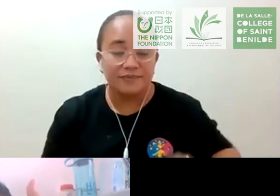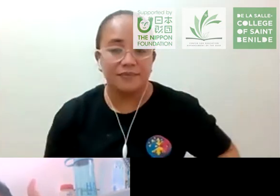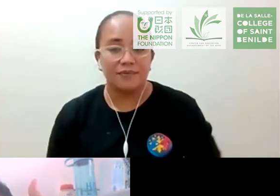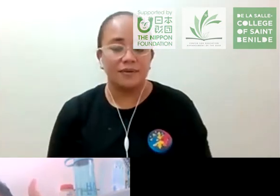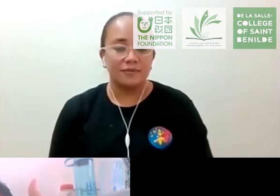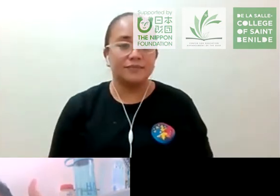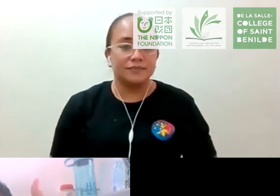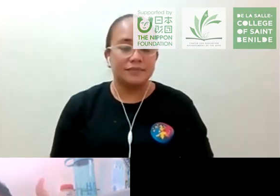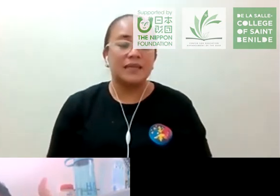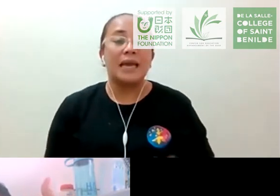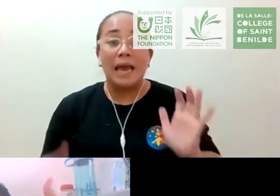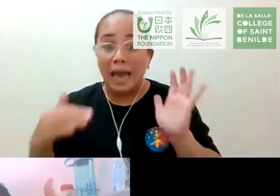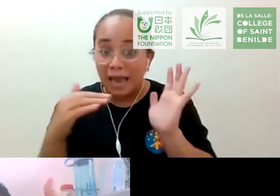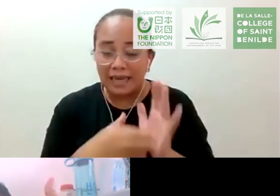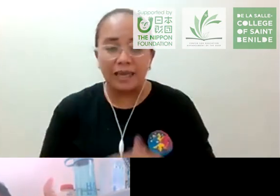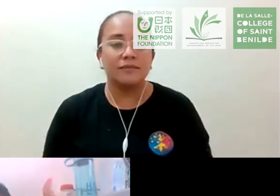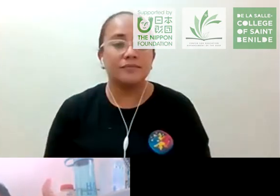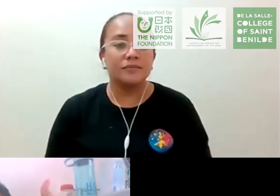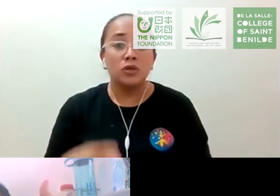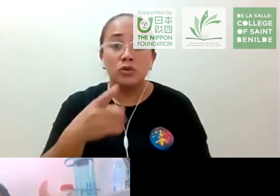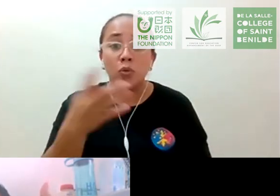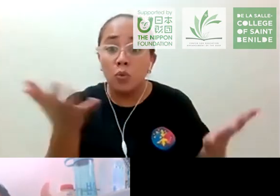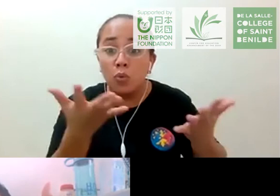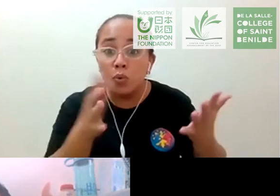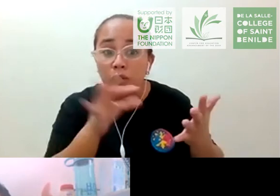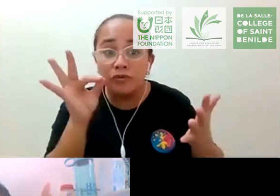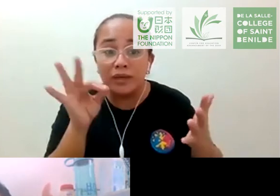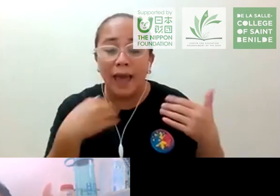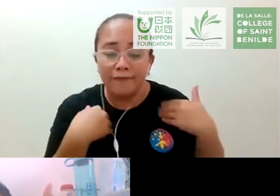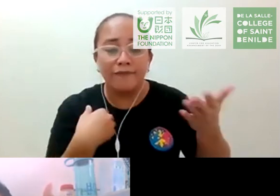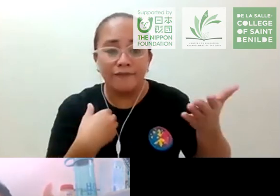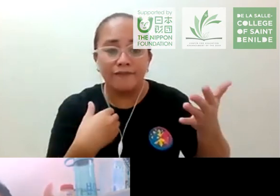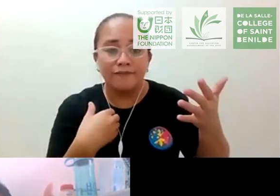Yes, sir. Okay, again, you can find this here.